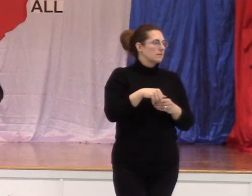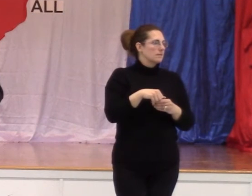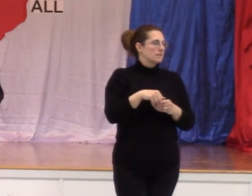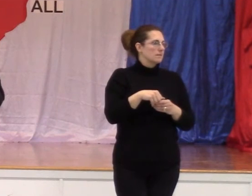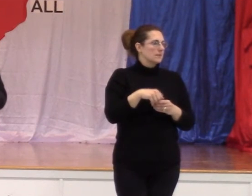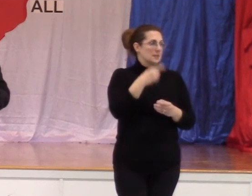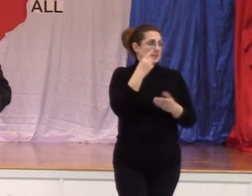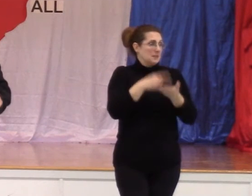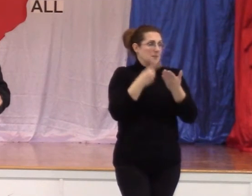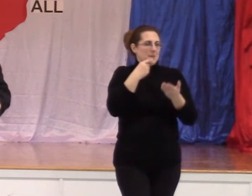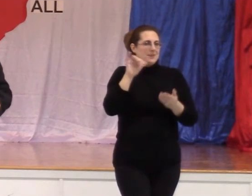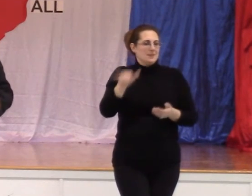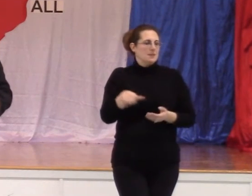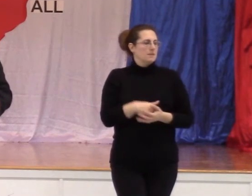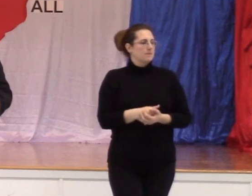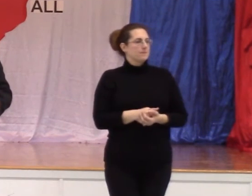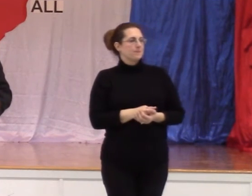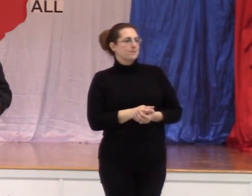Right?